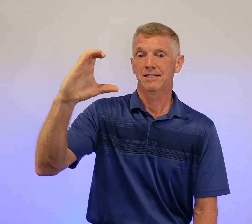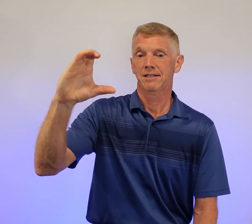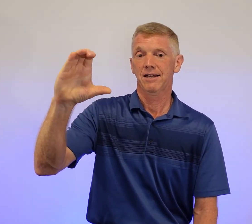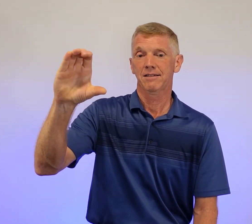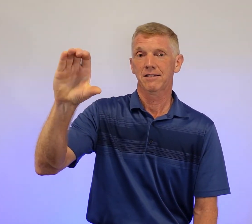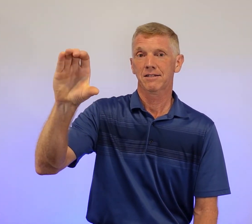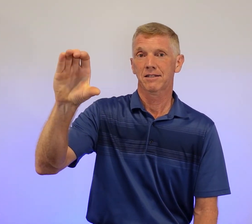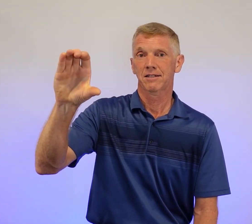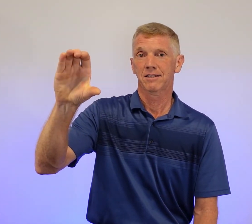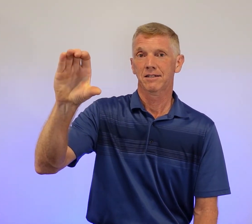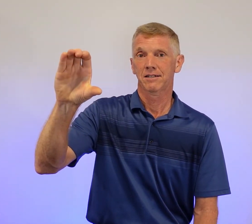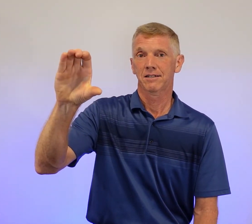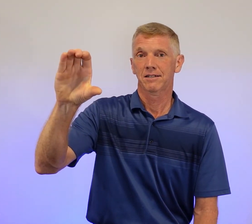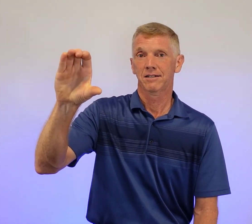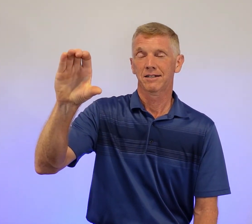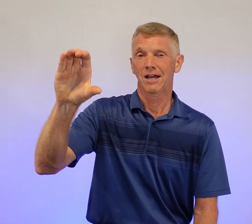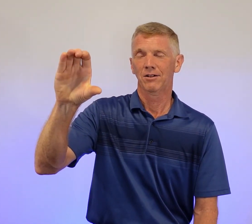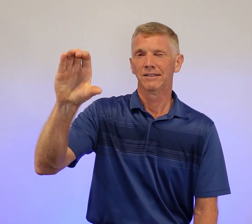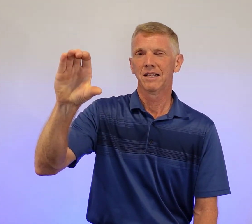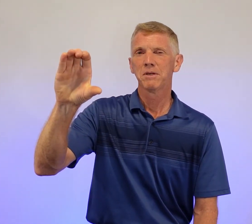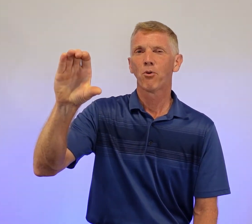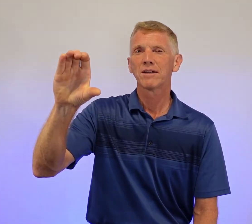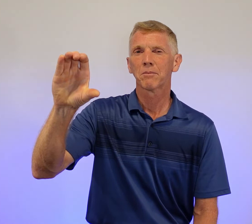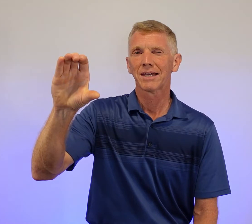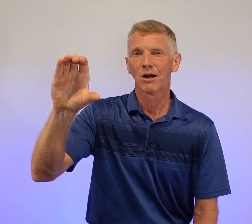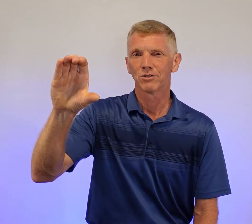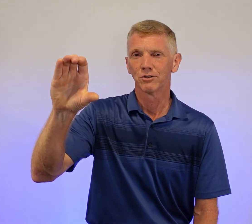like this? Now, let me point something out to you.